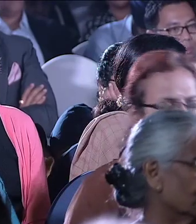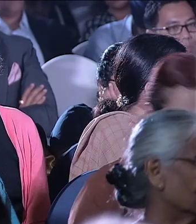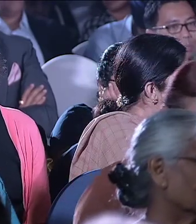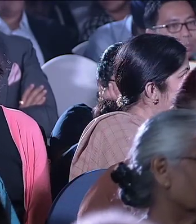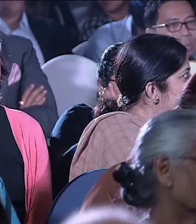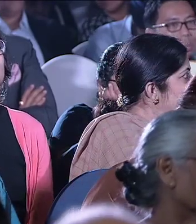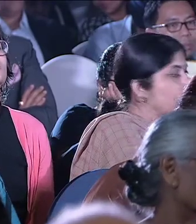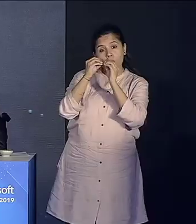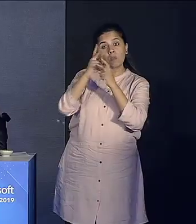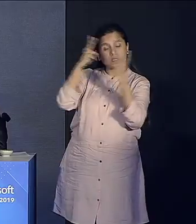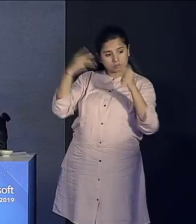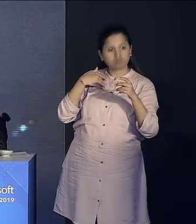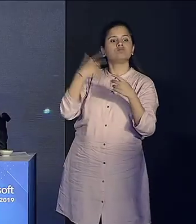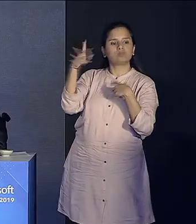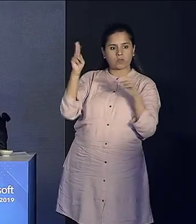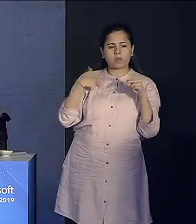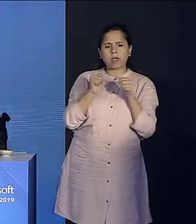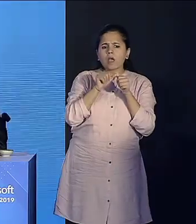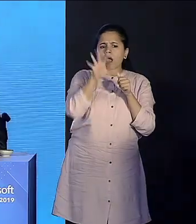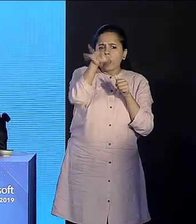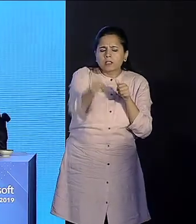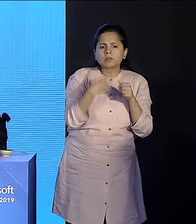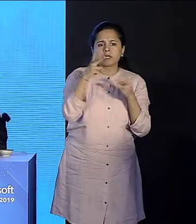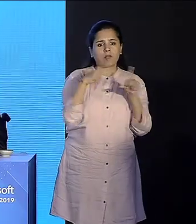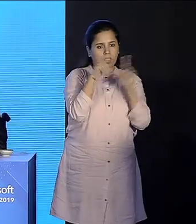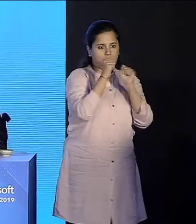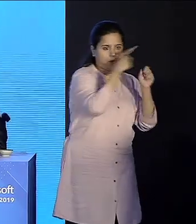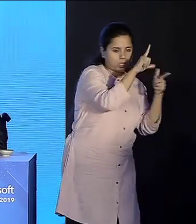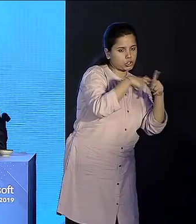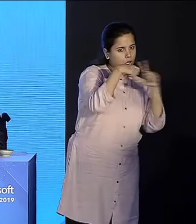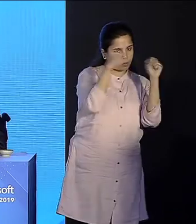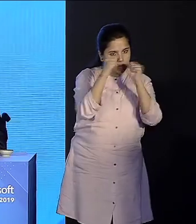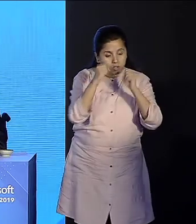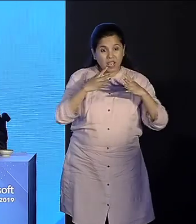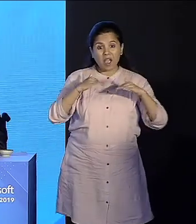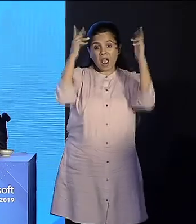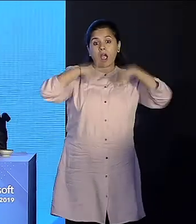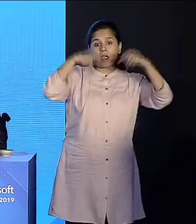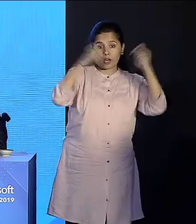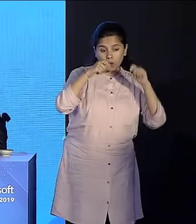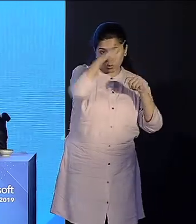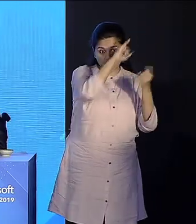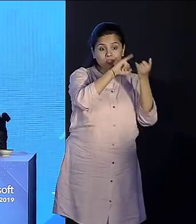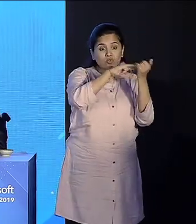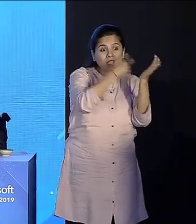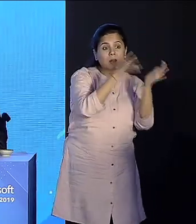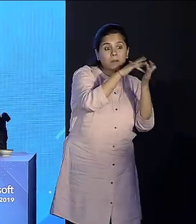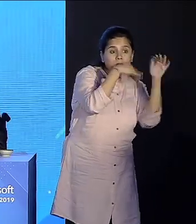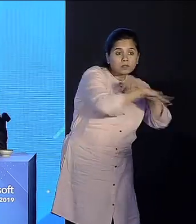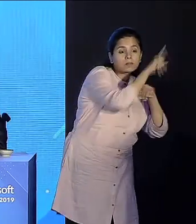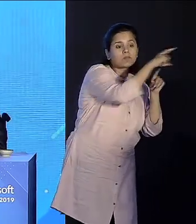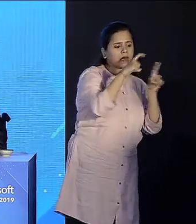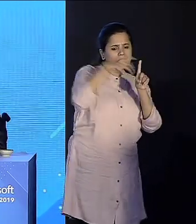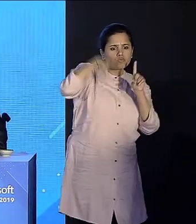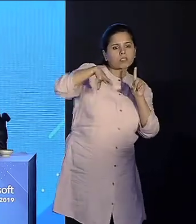Mumbai. We have done accessibility audits at the Doon School, Dehradun, the Jammu and Kashmir High Courts in Srinagar and Jammu, the Srinagar District Court, the